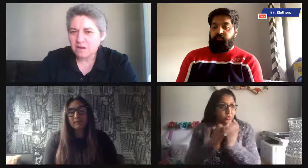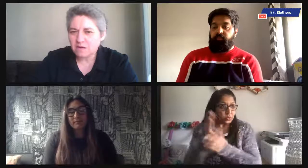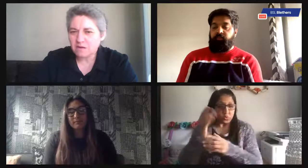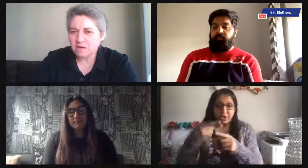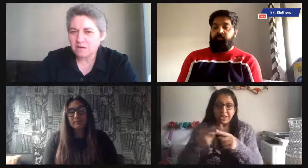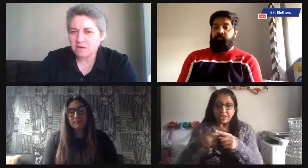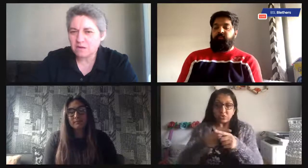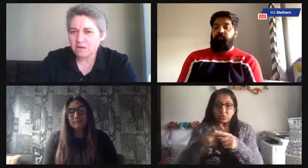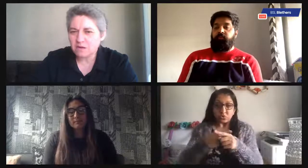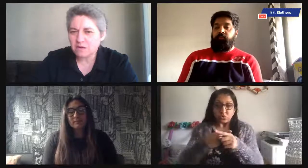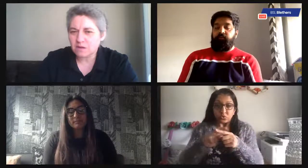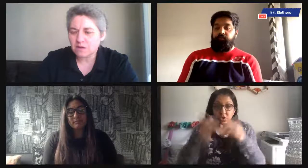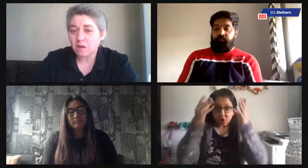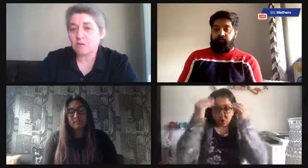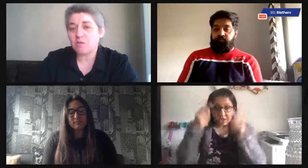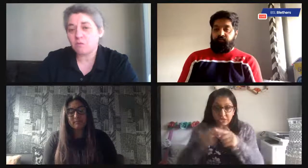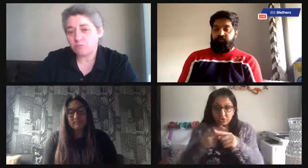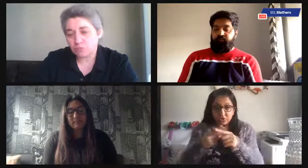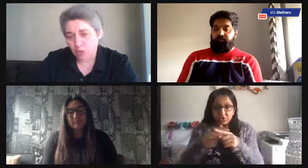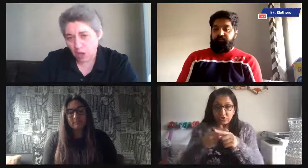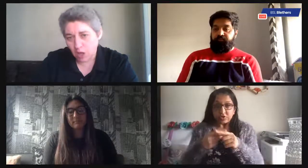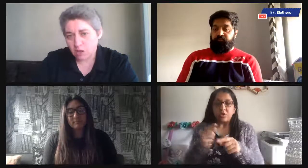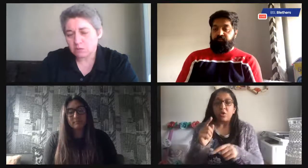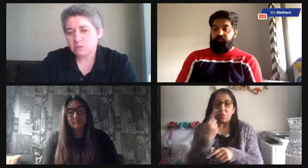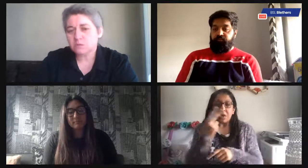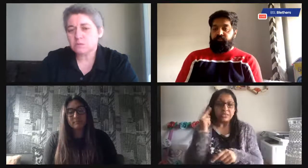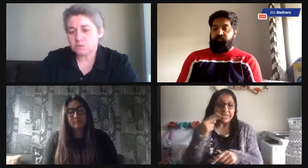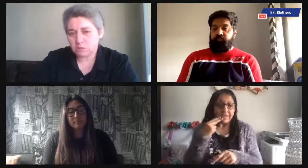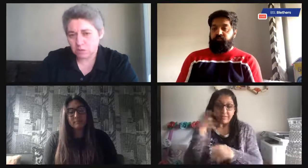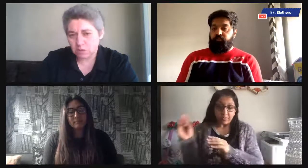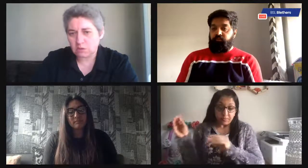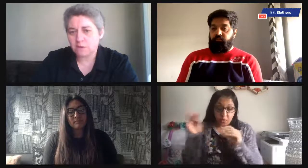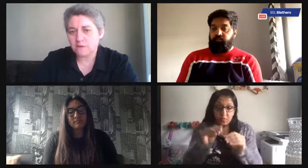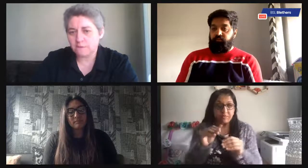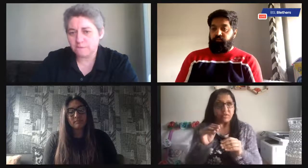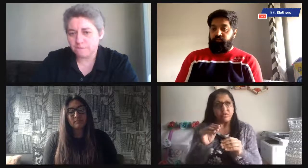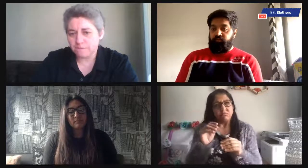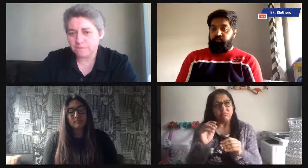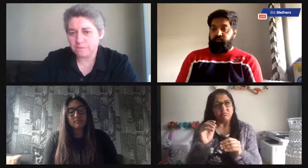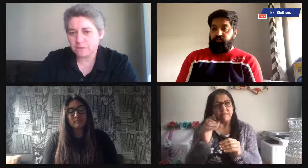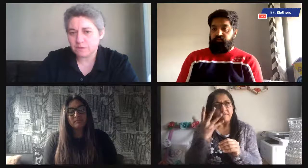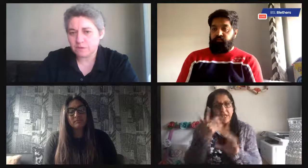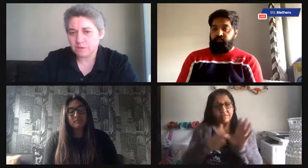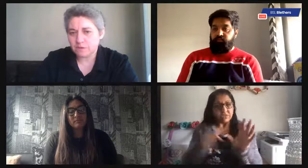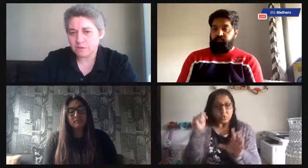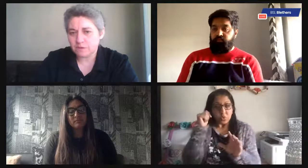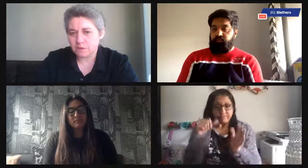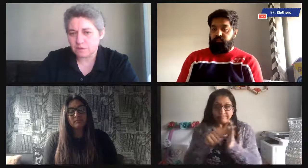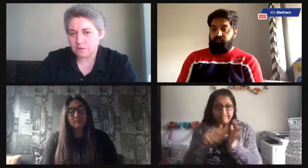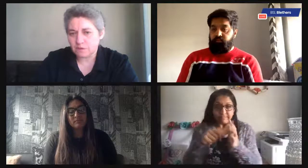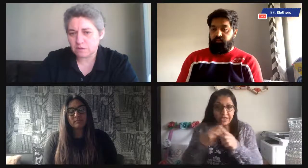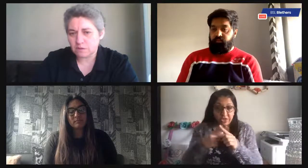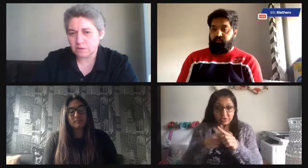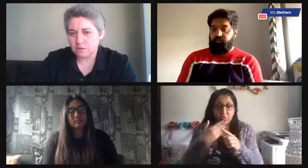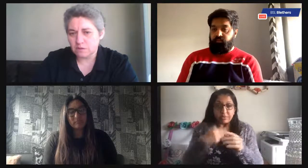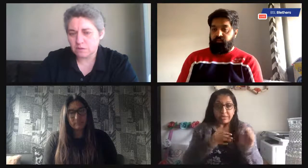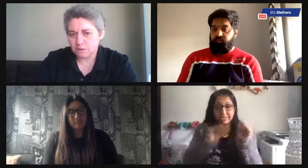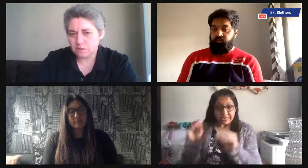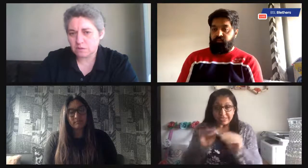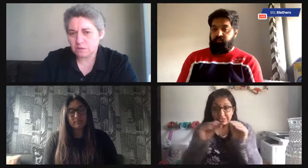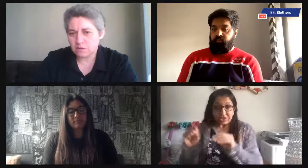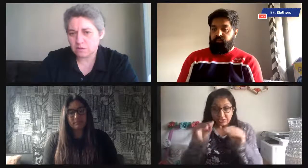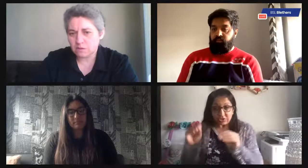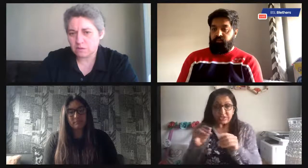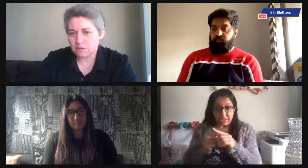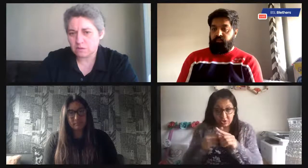it? I think for us, really was the change to learning English. There was one deaf person,